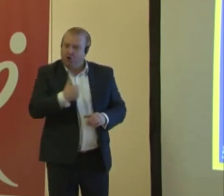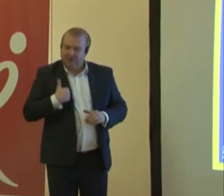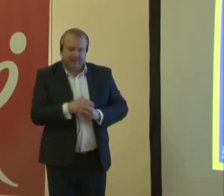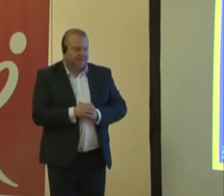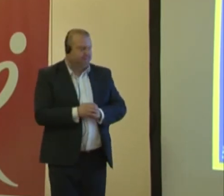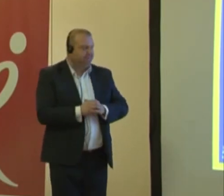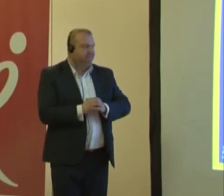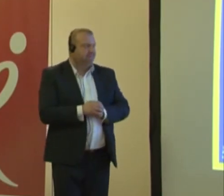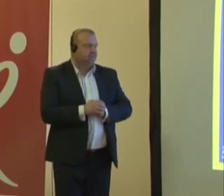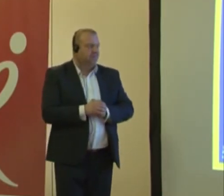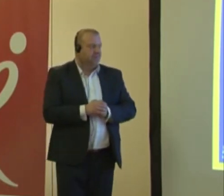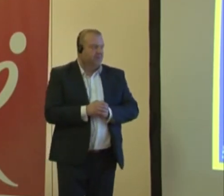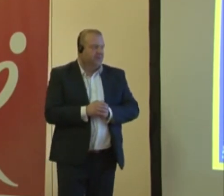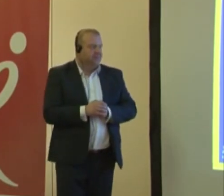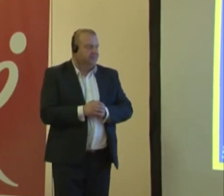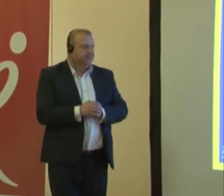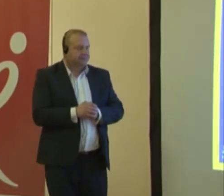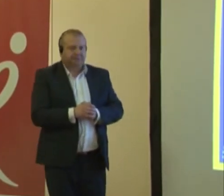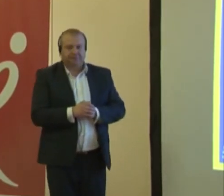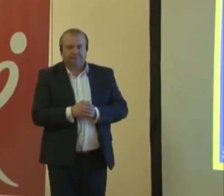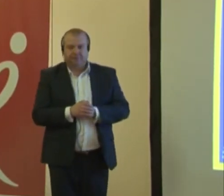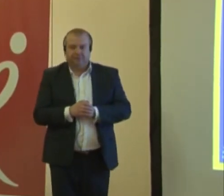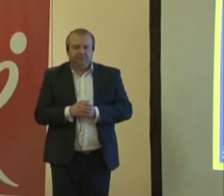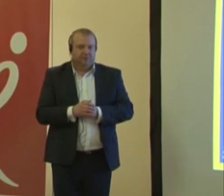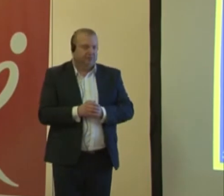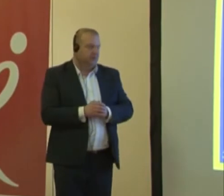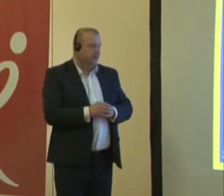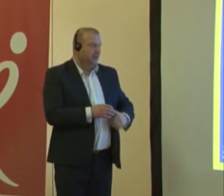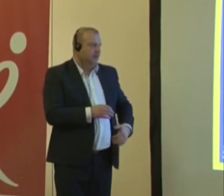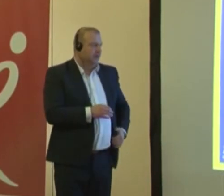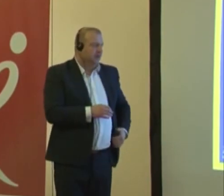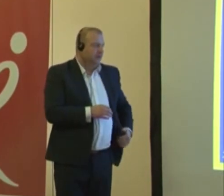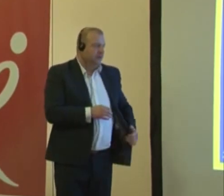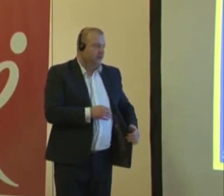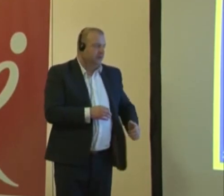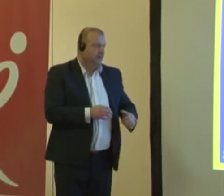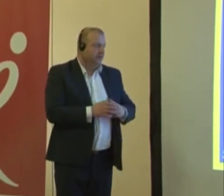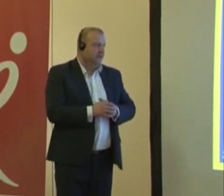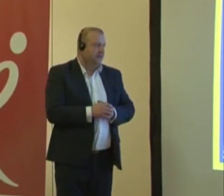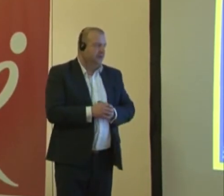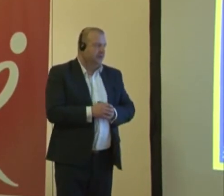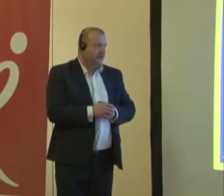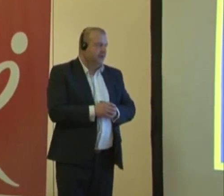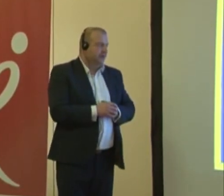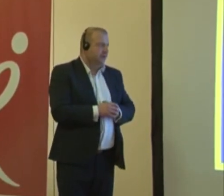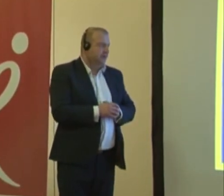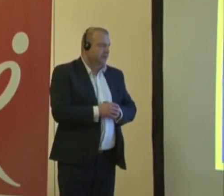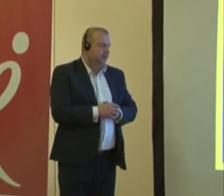The former speakers, the minister, and the lady who was just before me referred to